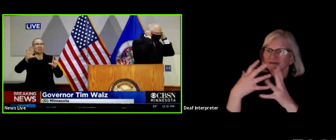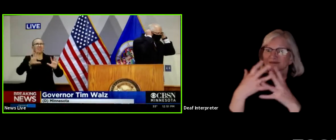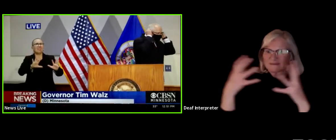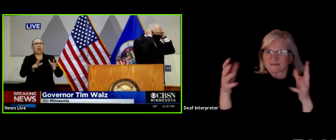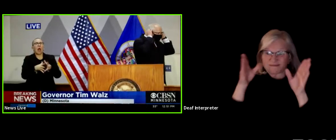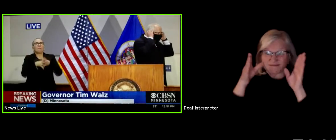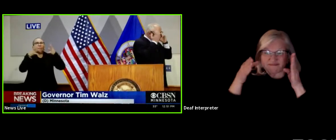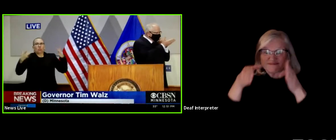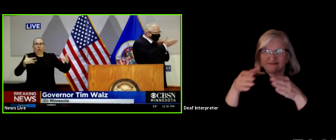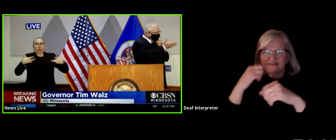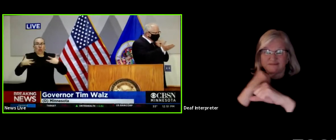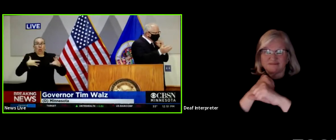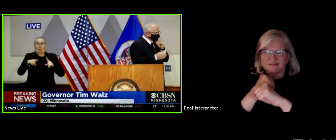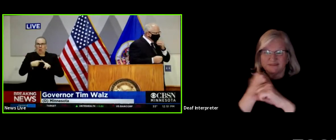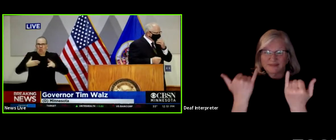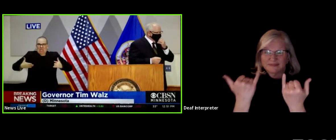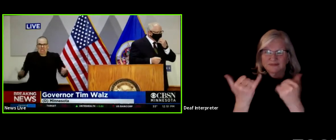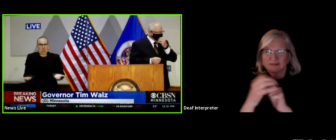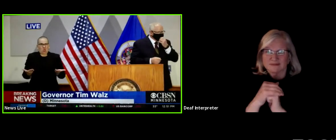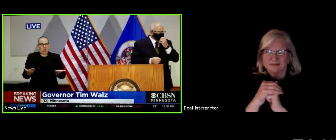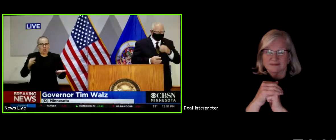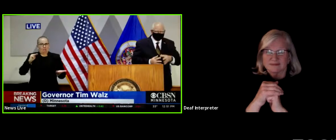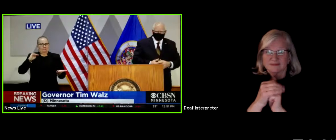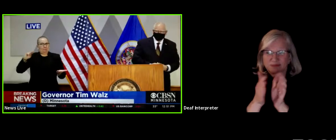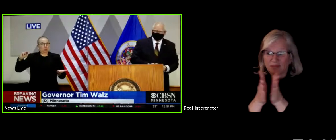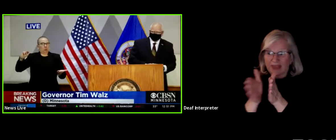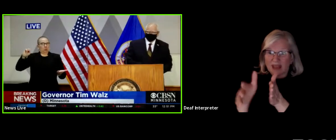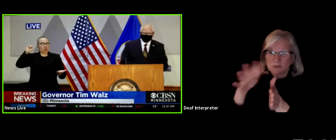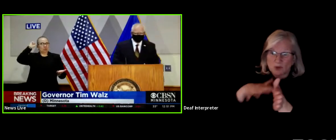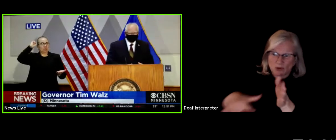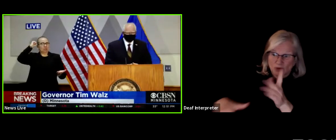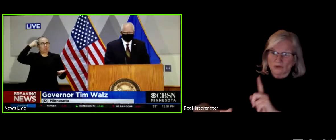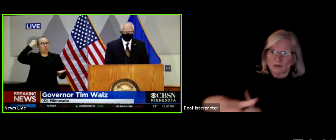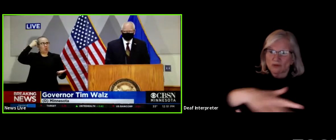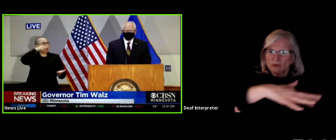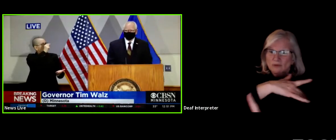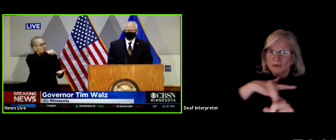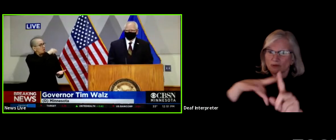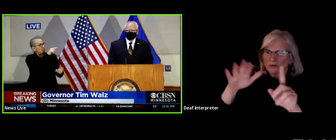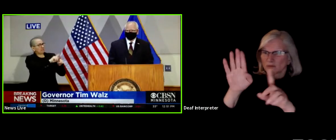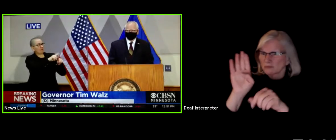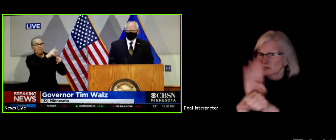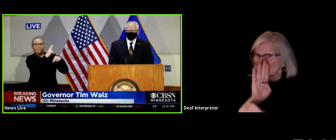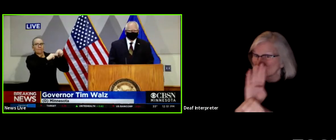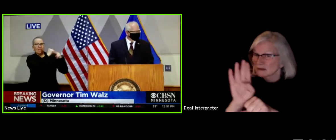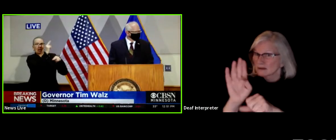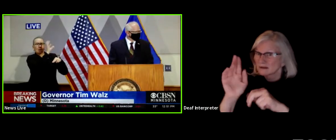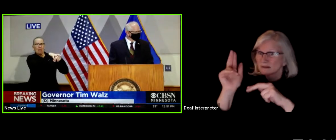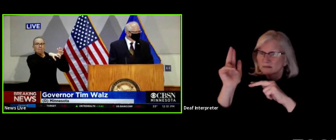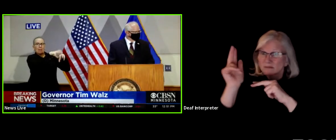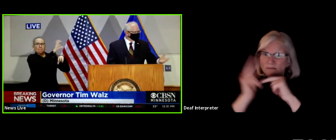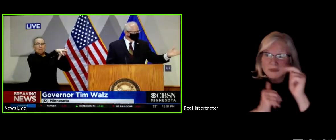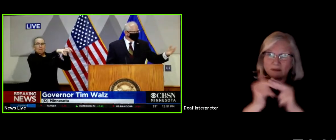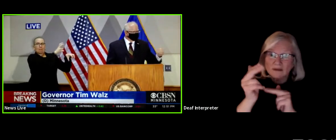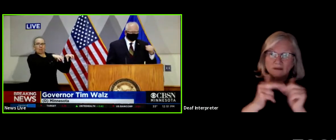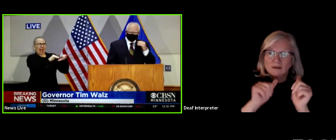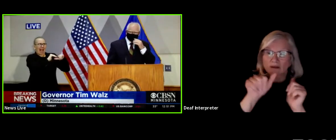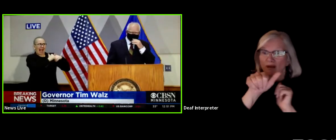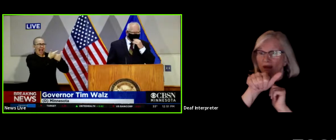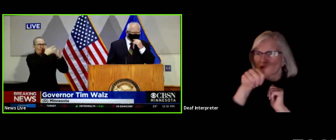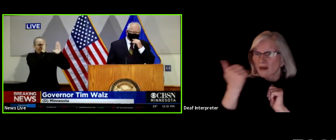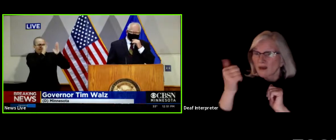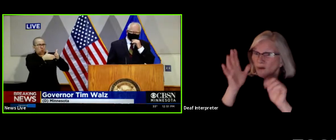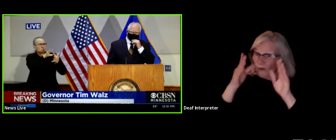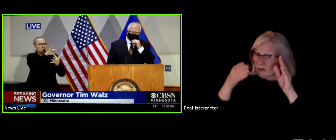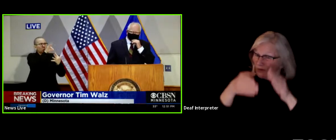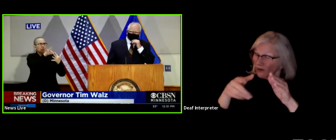the surrounding neighborhoods here in St. Paul, and how much of the plan is focused on those areas? Because if